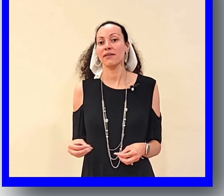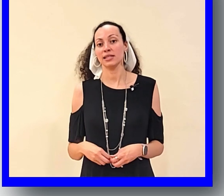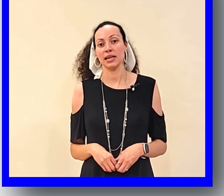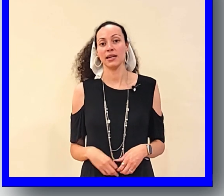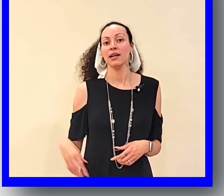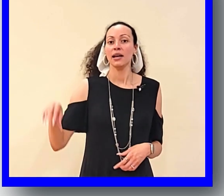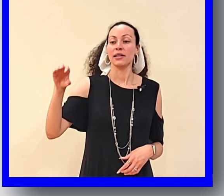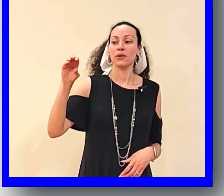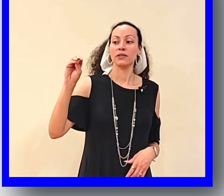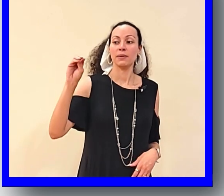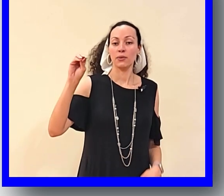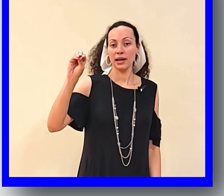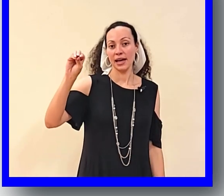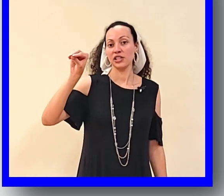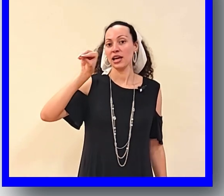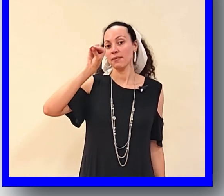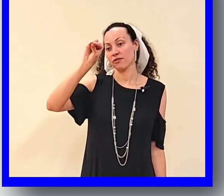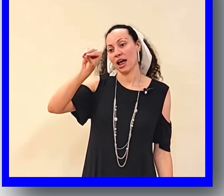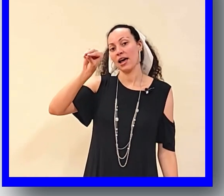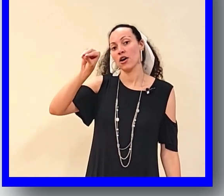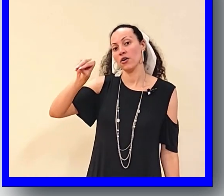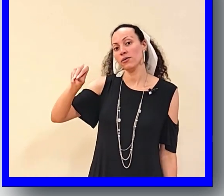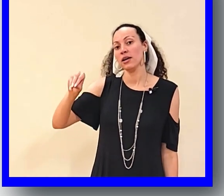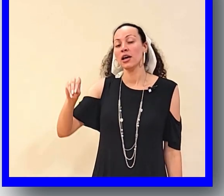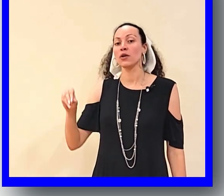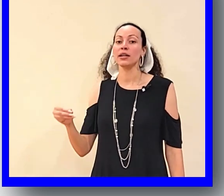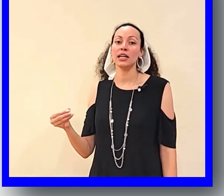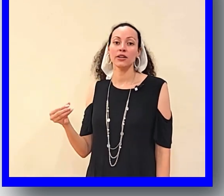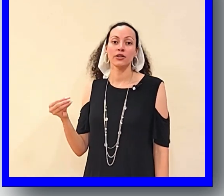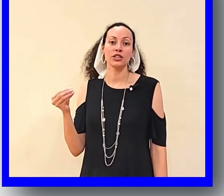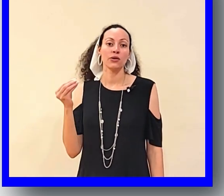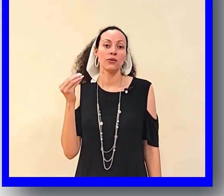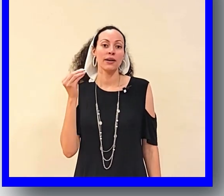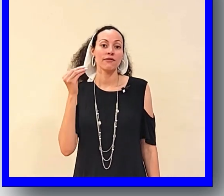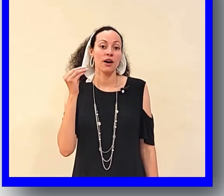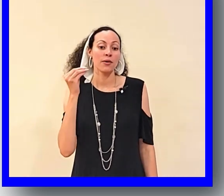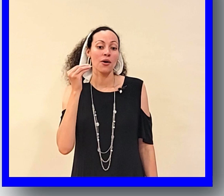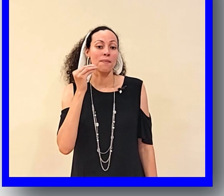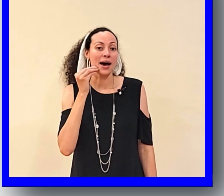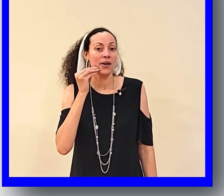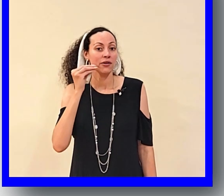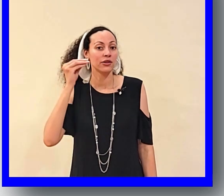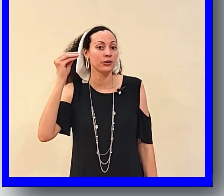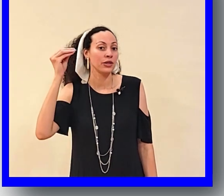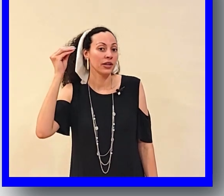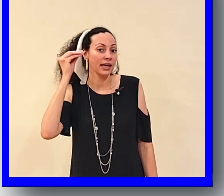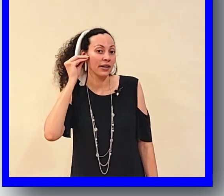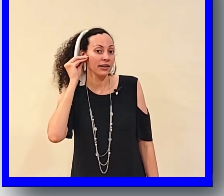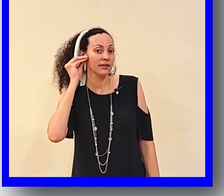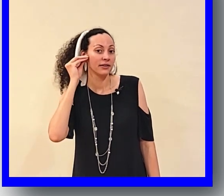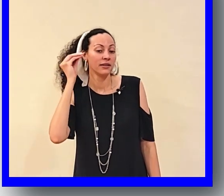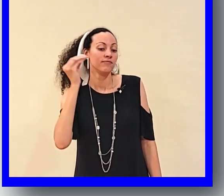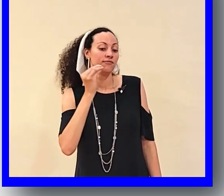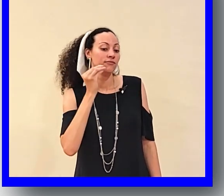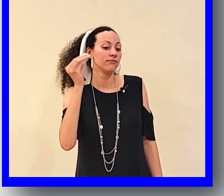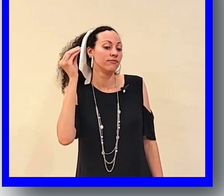ways that I've seen. It's going to be one hand shape, a flat O. You can either do it from your mouth to your ear,